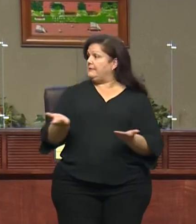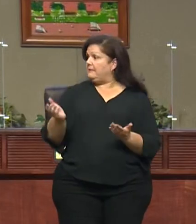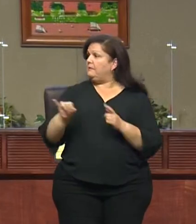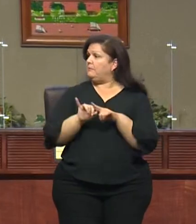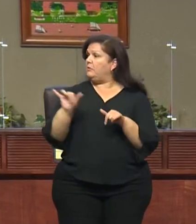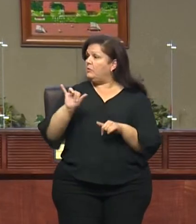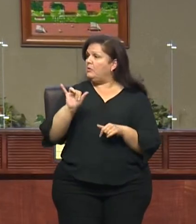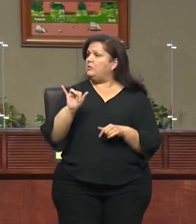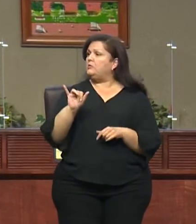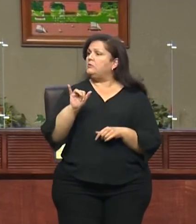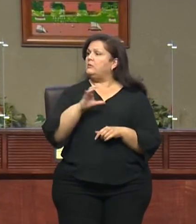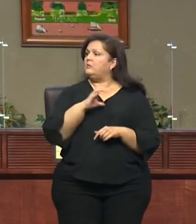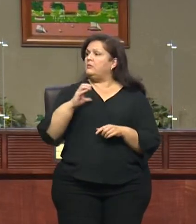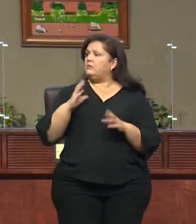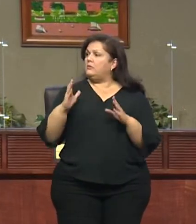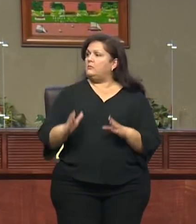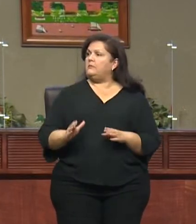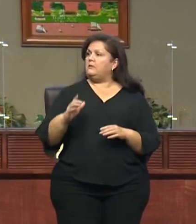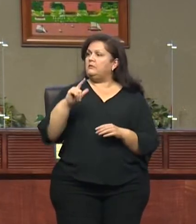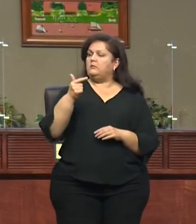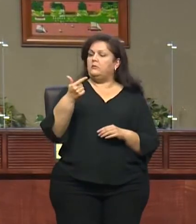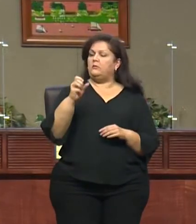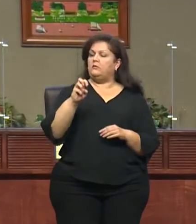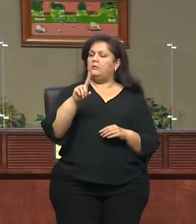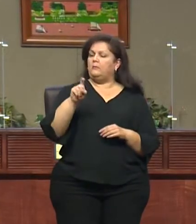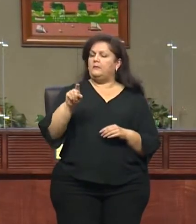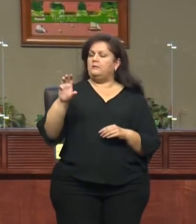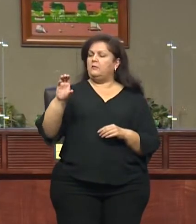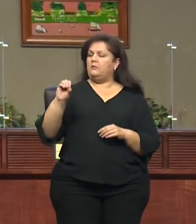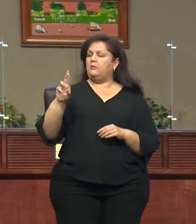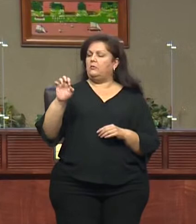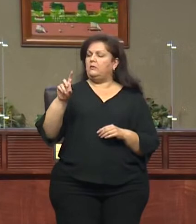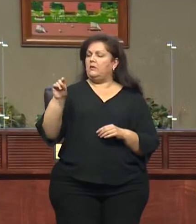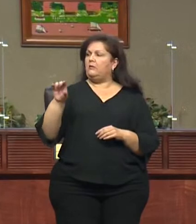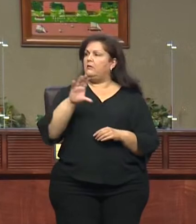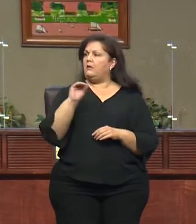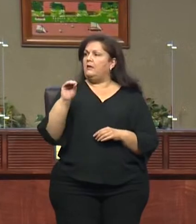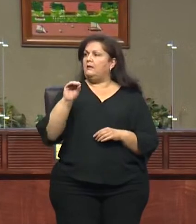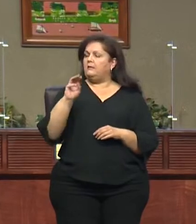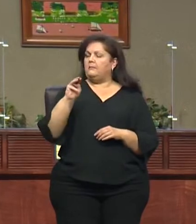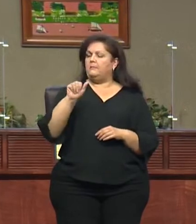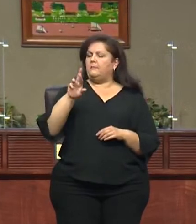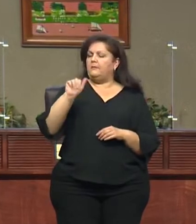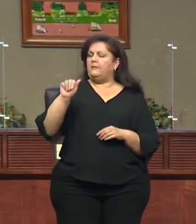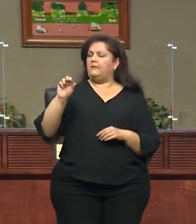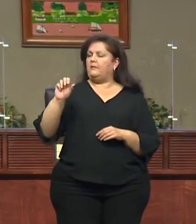County Commissioners Maribel Gomez-Cordero and Commissioner Myra Uribe.